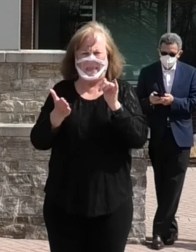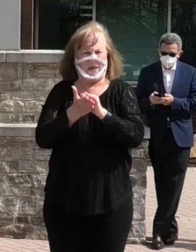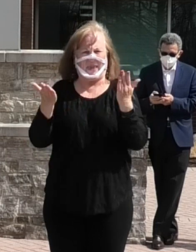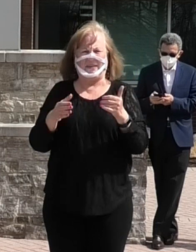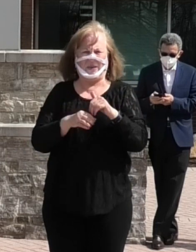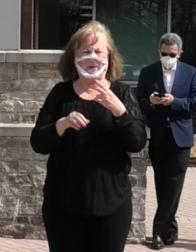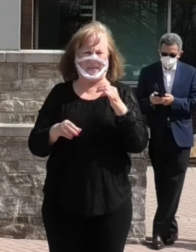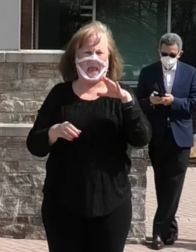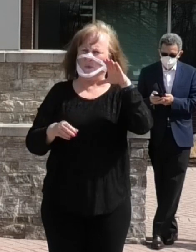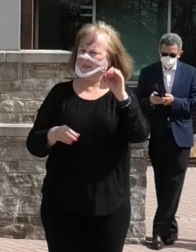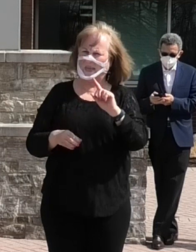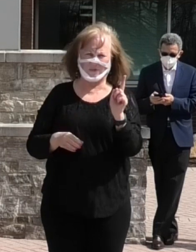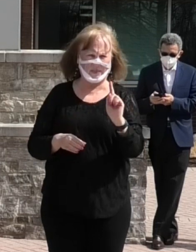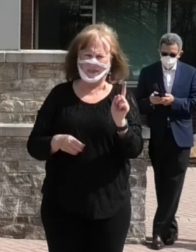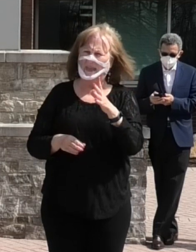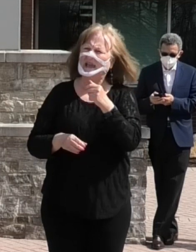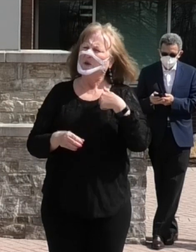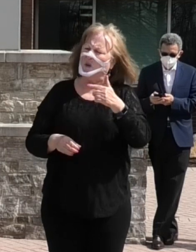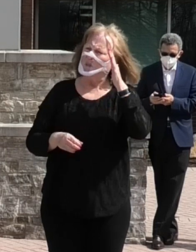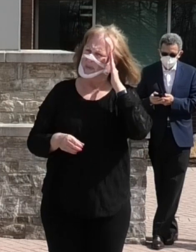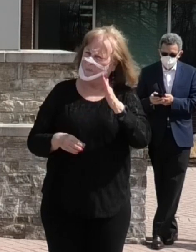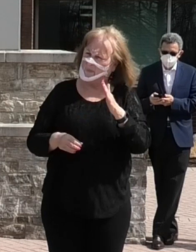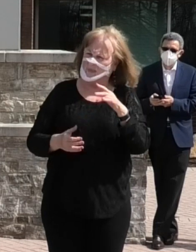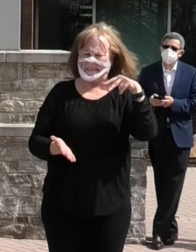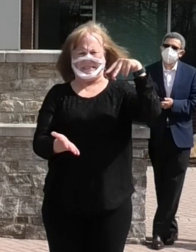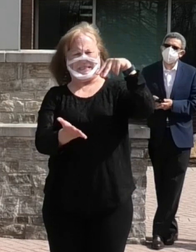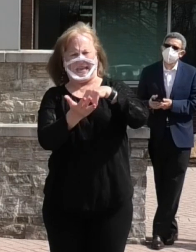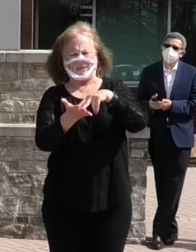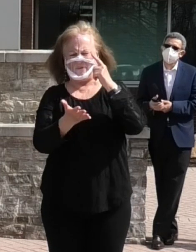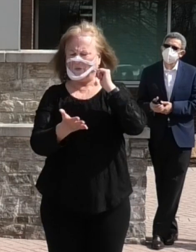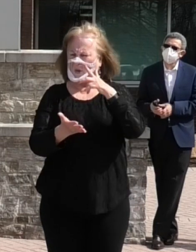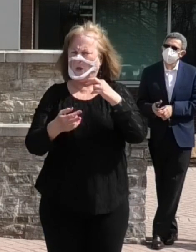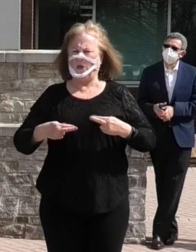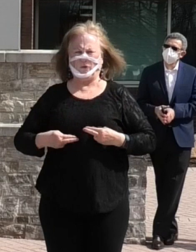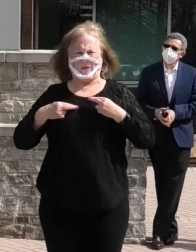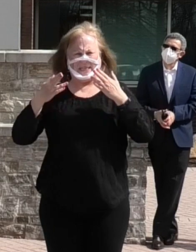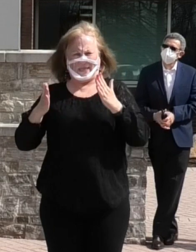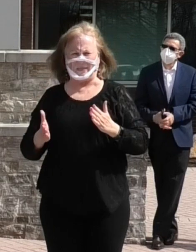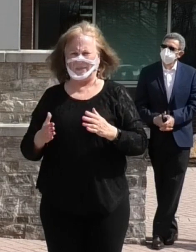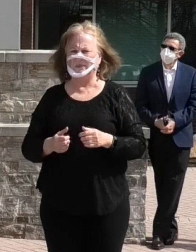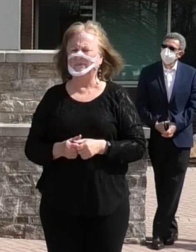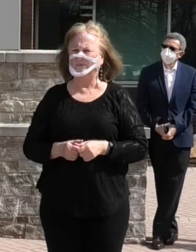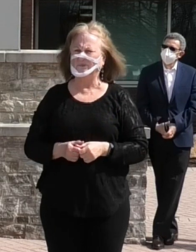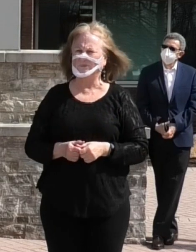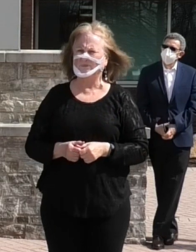here in Howard County, and we will stand up for all of our residents.